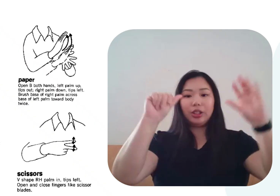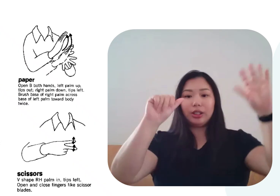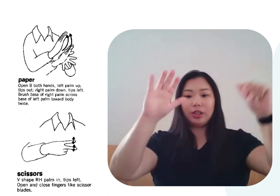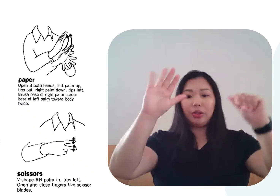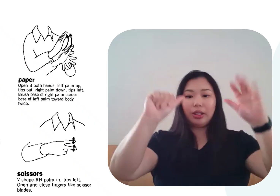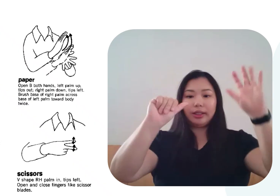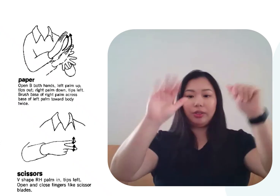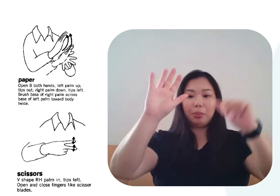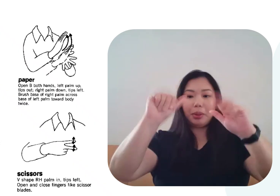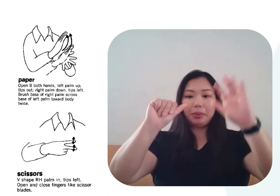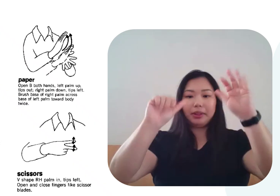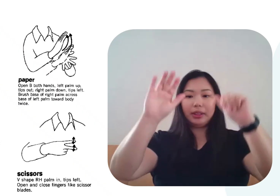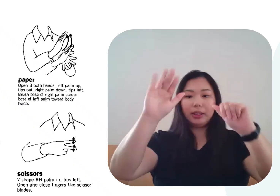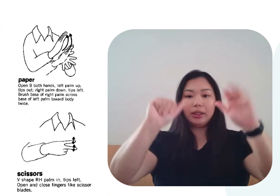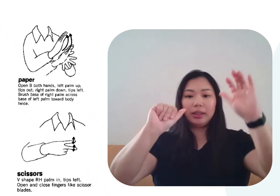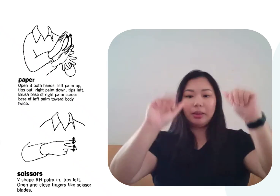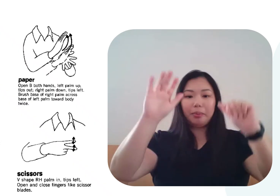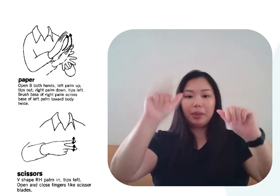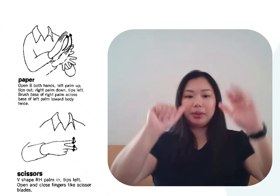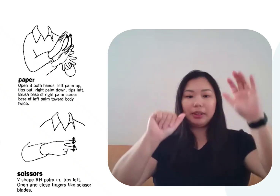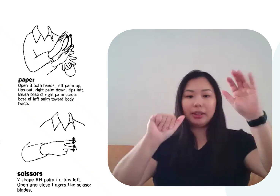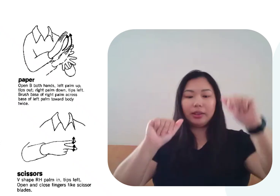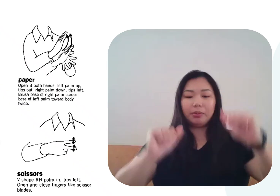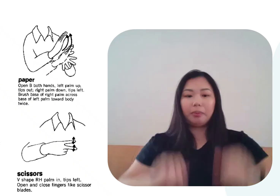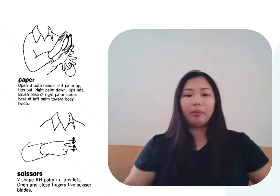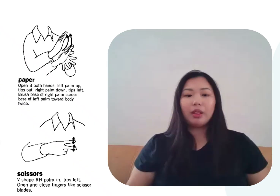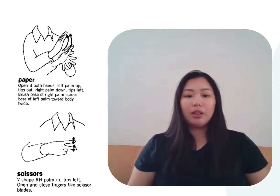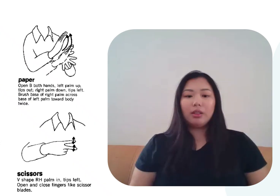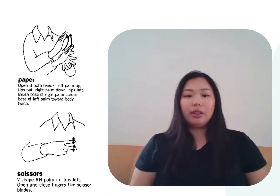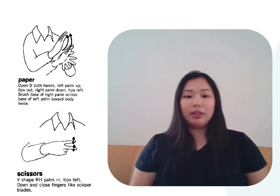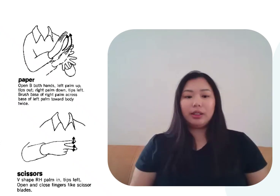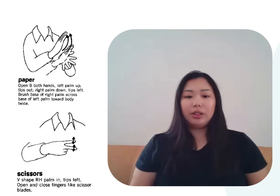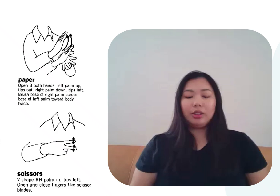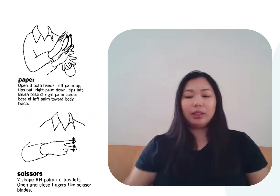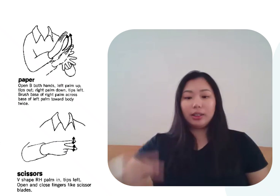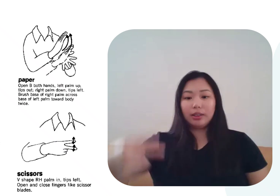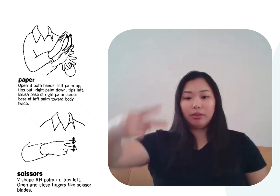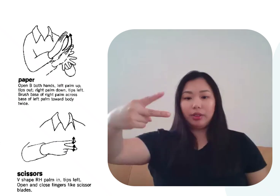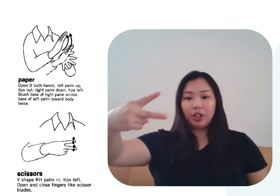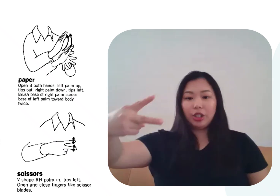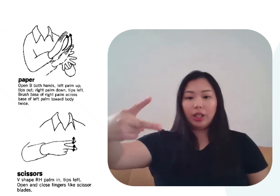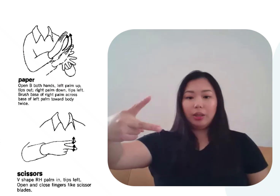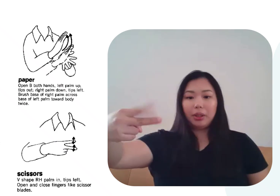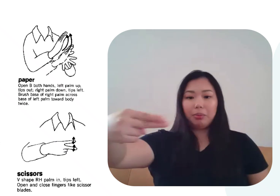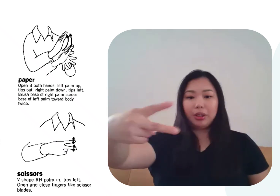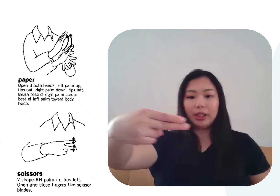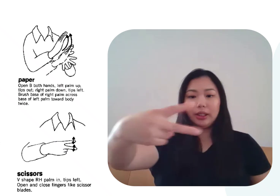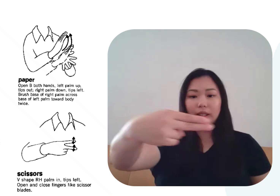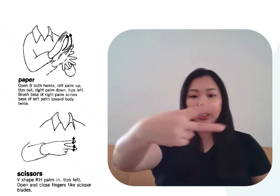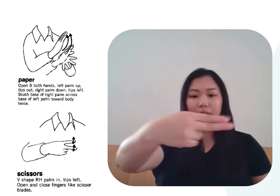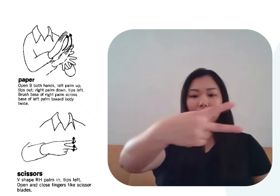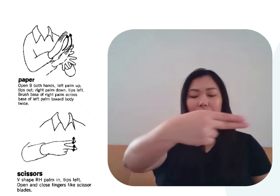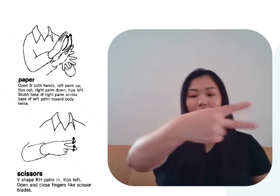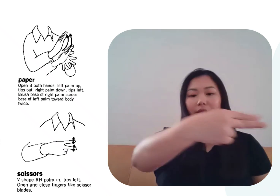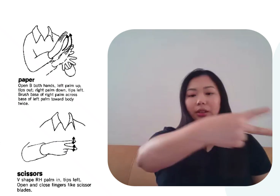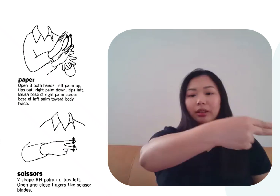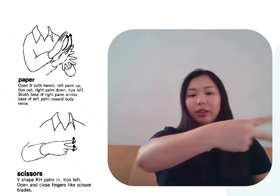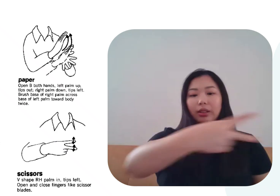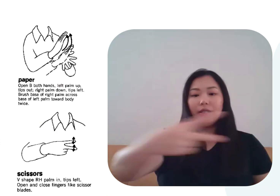hand and just do this for bubbles. Bubbles. Scissors, V shape, and pretend to cut.